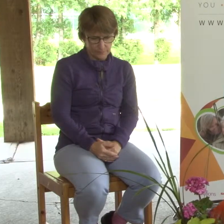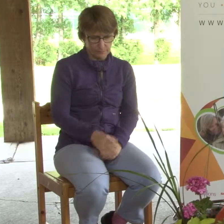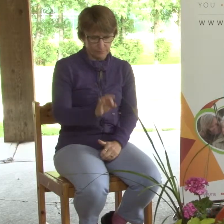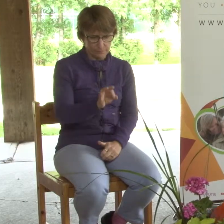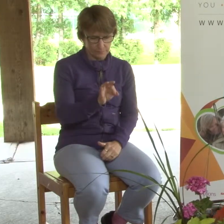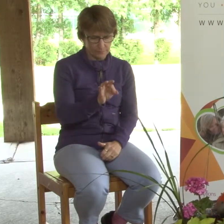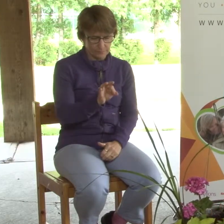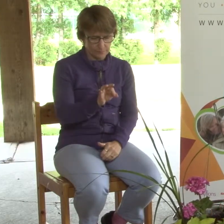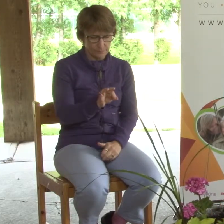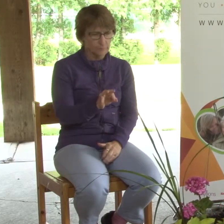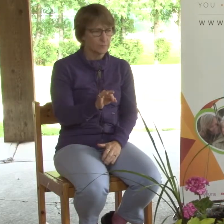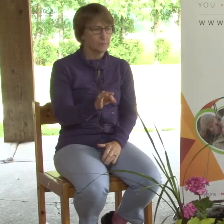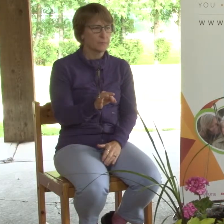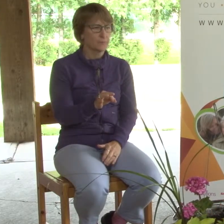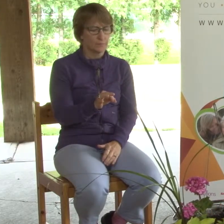again, I've put this in.